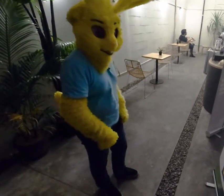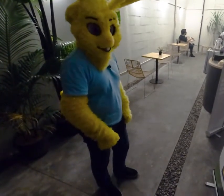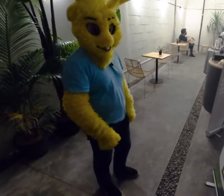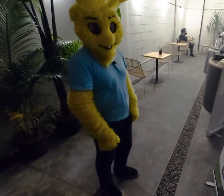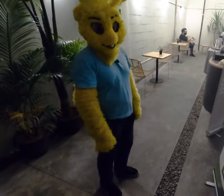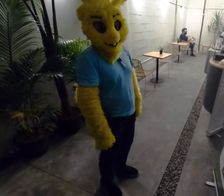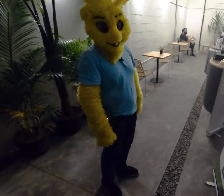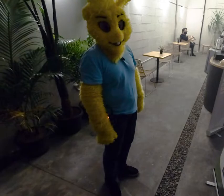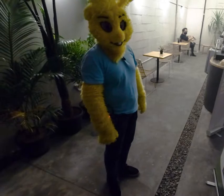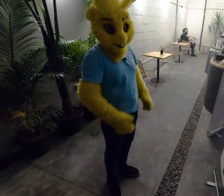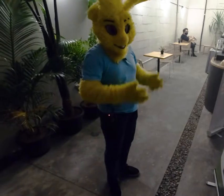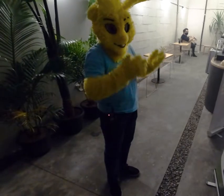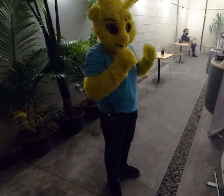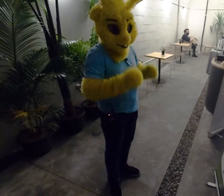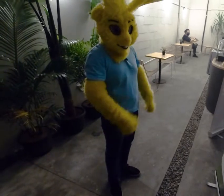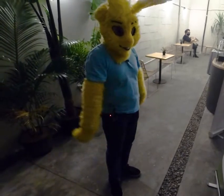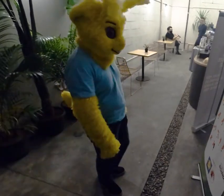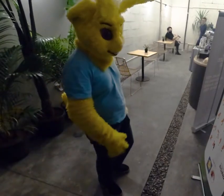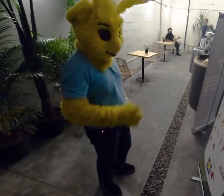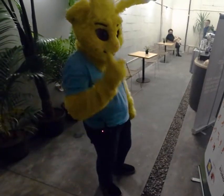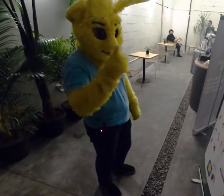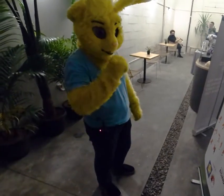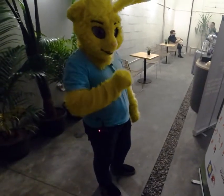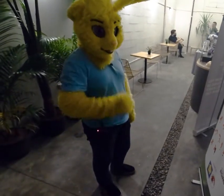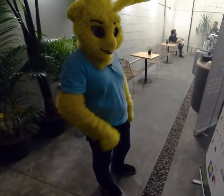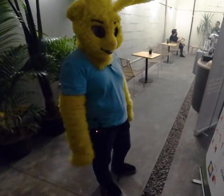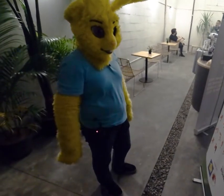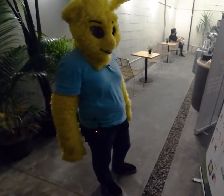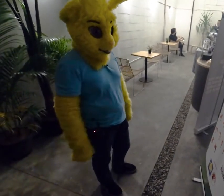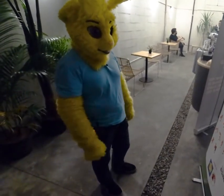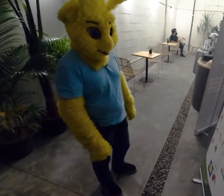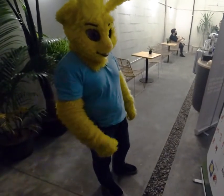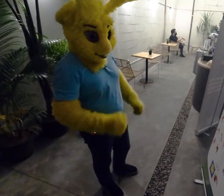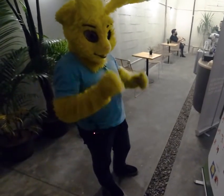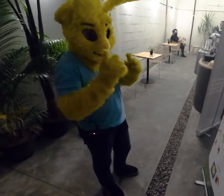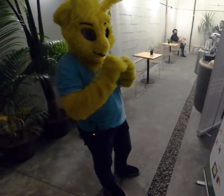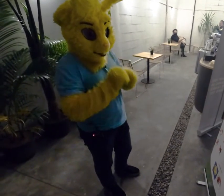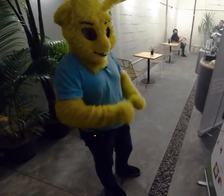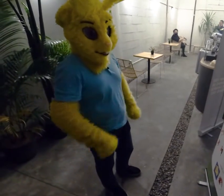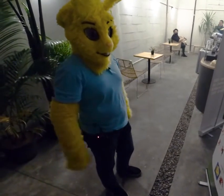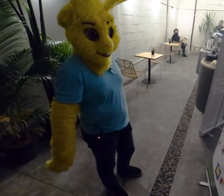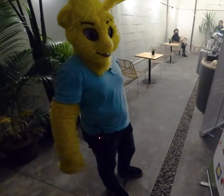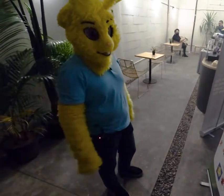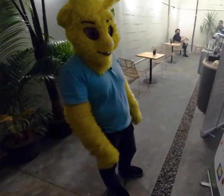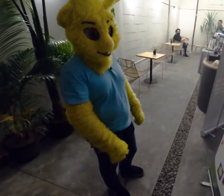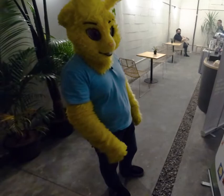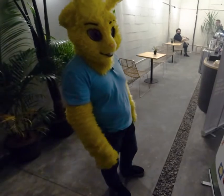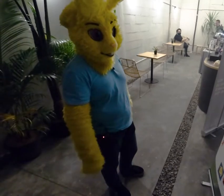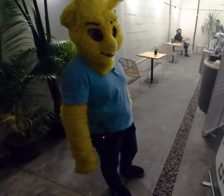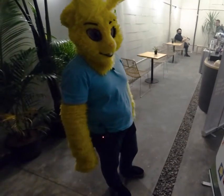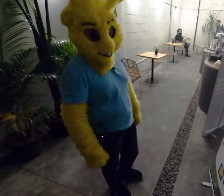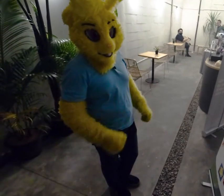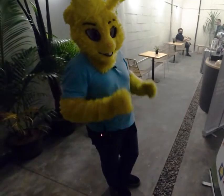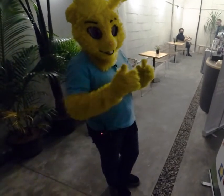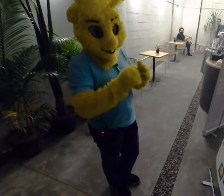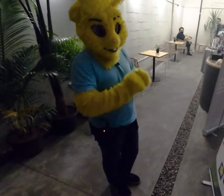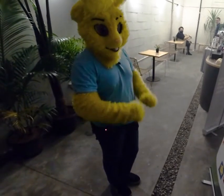fascinated feminist i also have a a deaf friend as well uh she's from japan